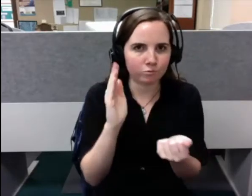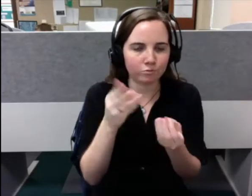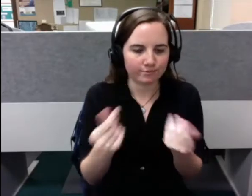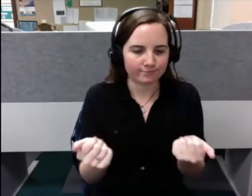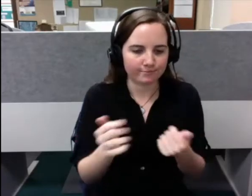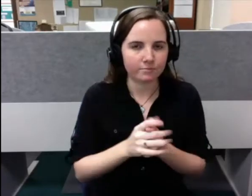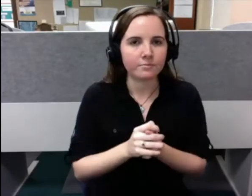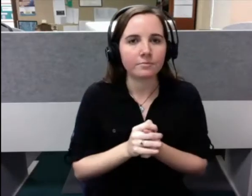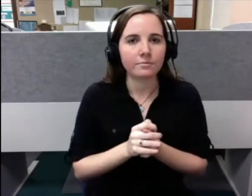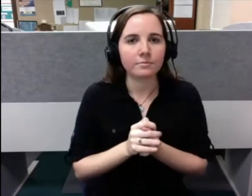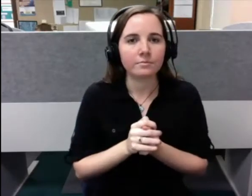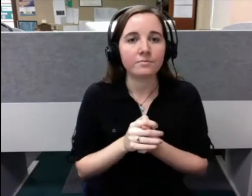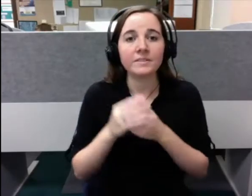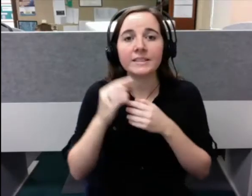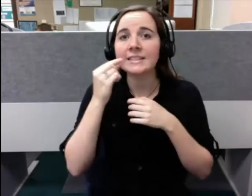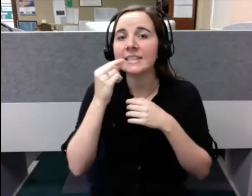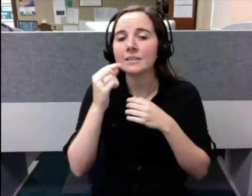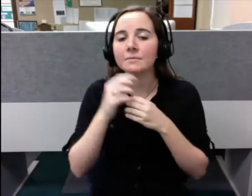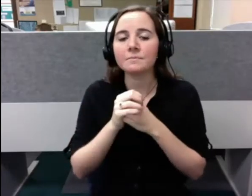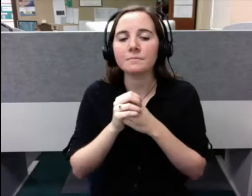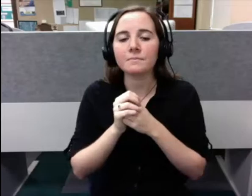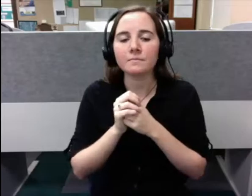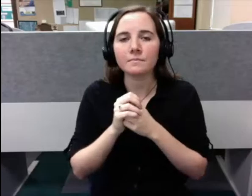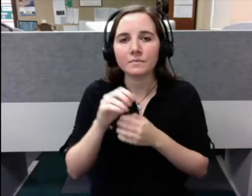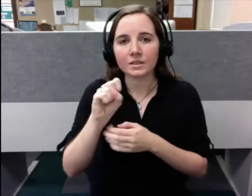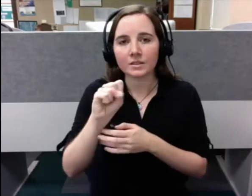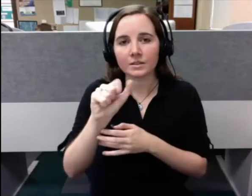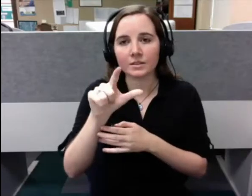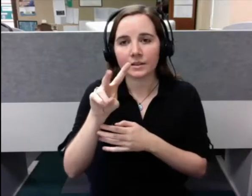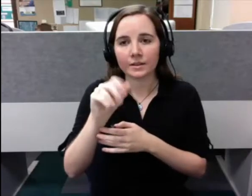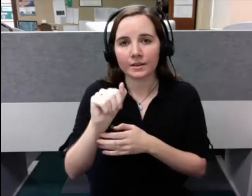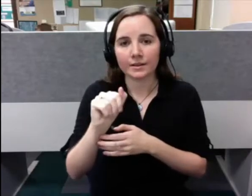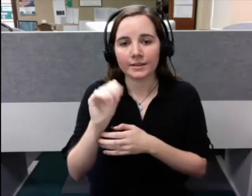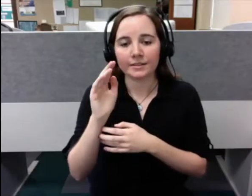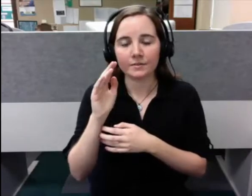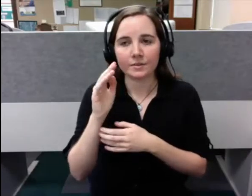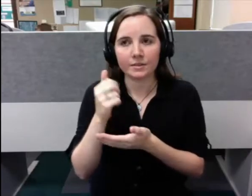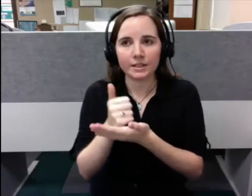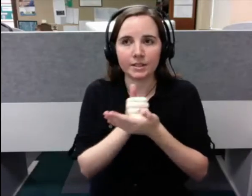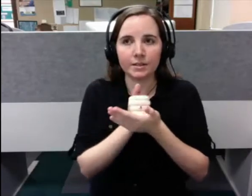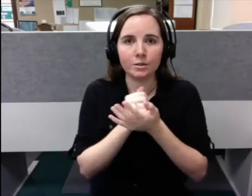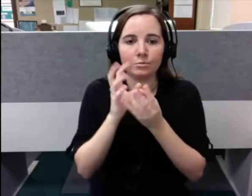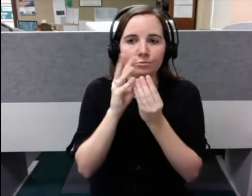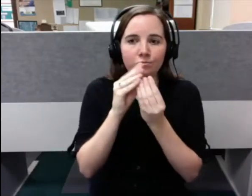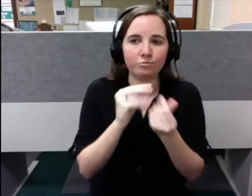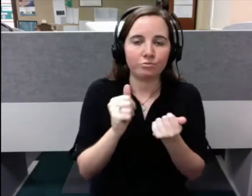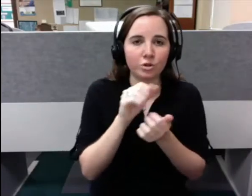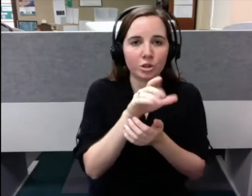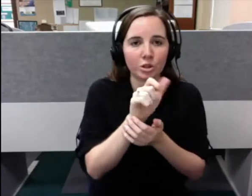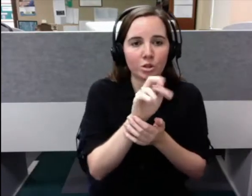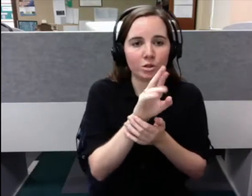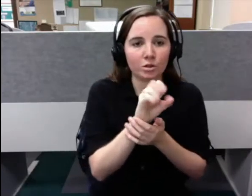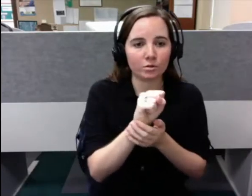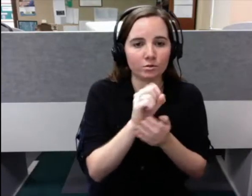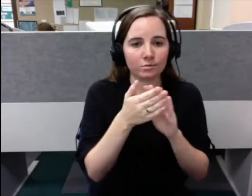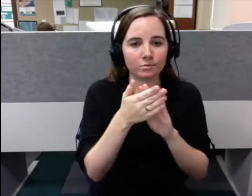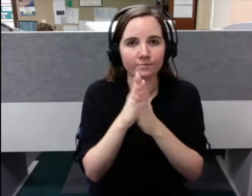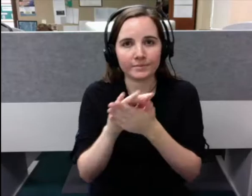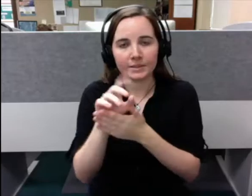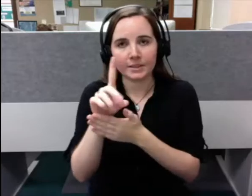mouth, saliva will be used to break carbohydrates or sugars down into smaller structures known